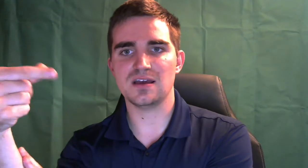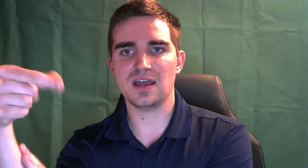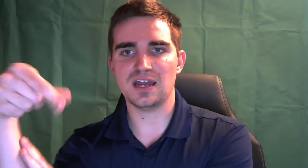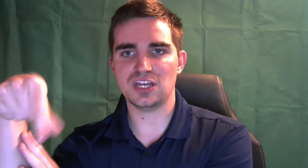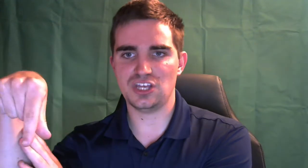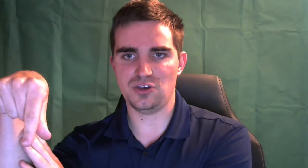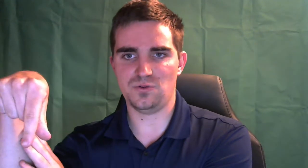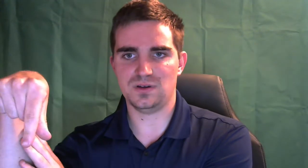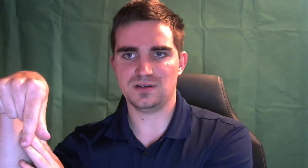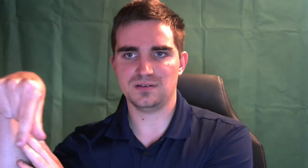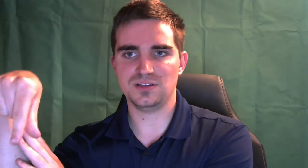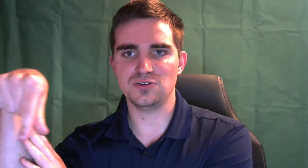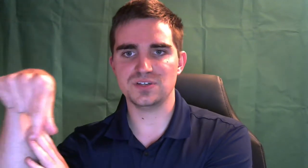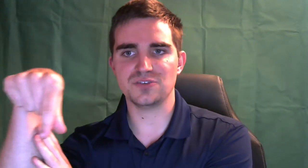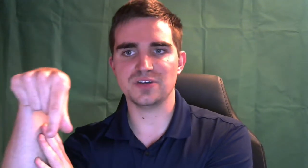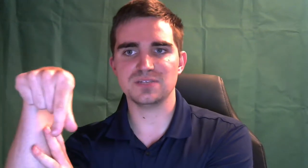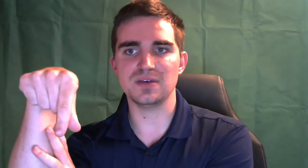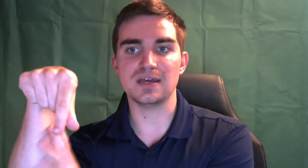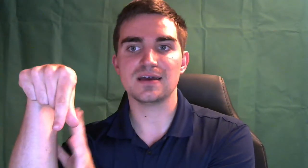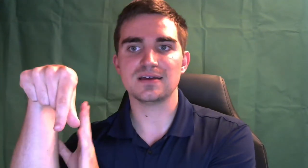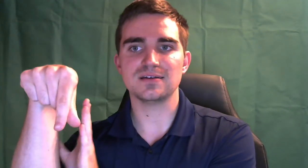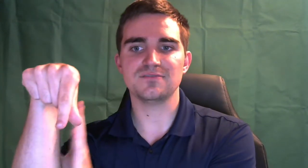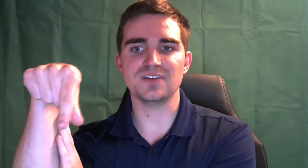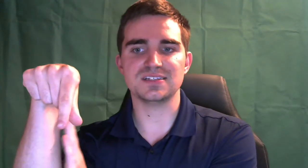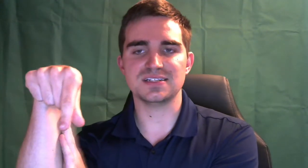and Q. Q is going to be facing down.